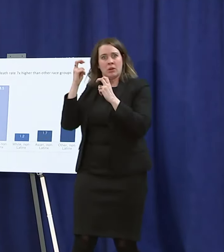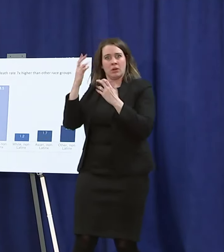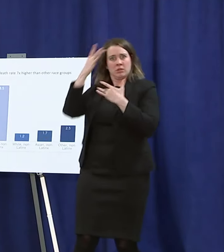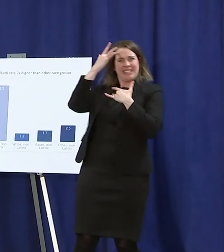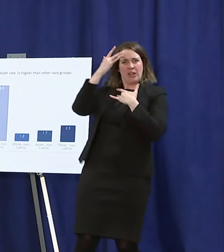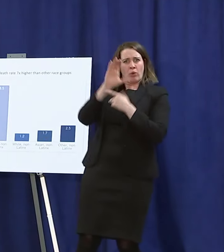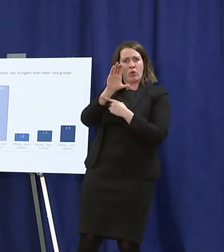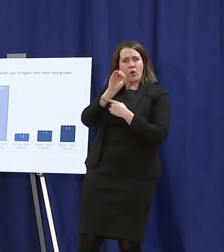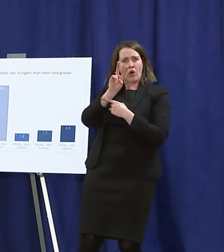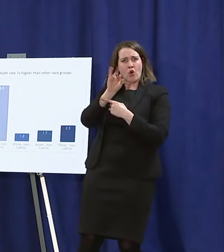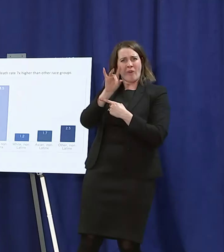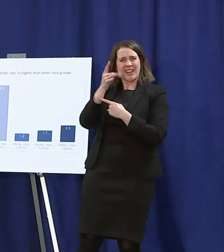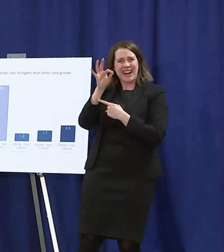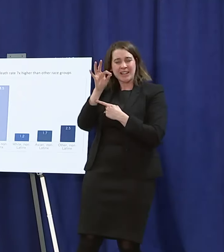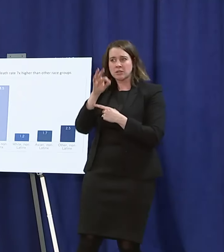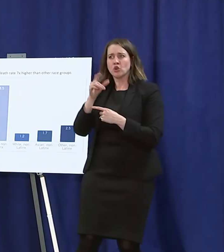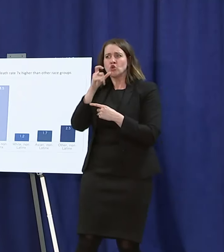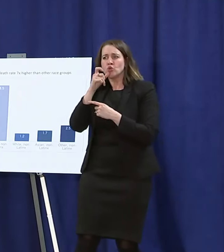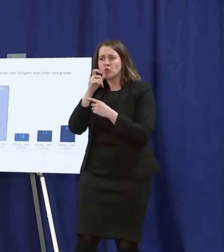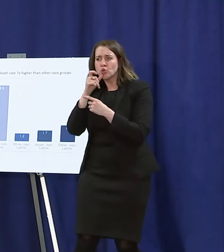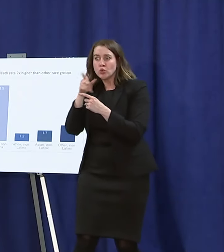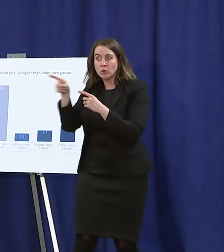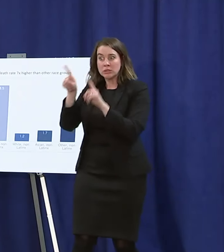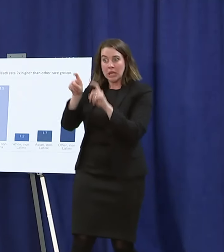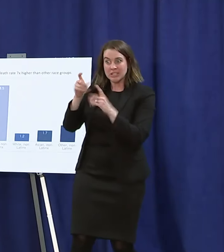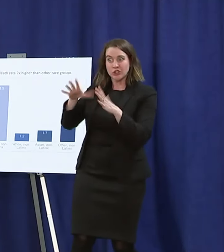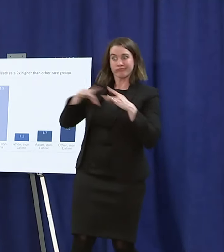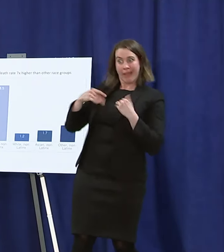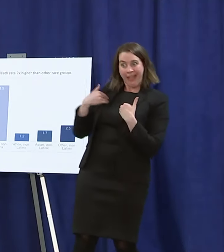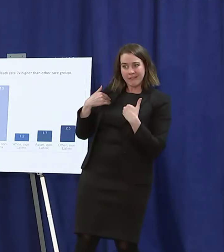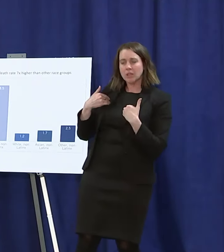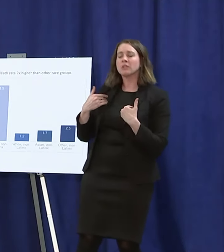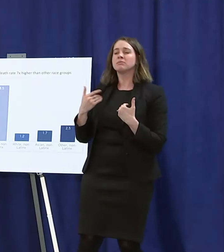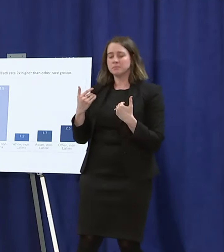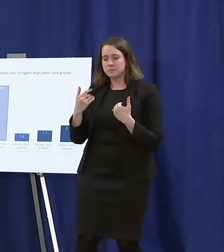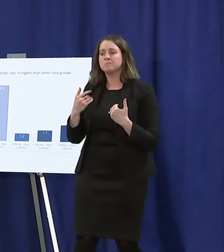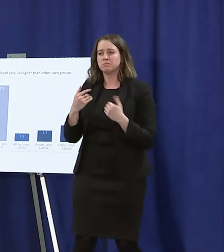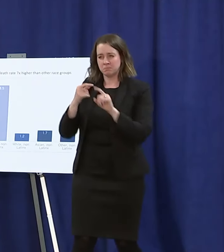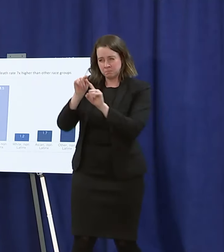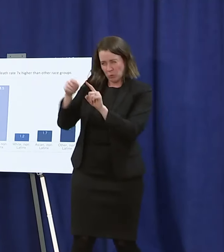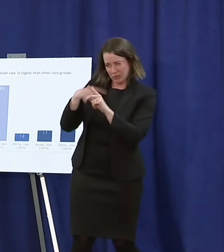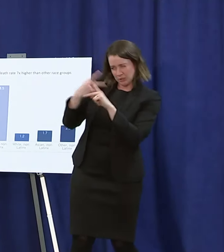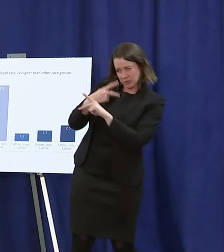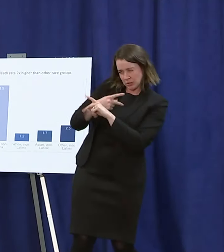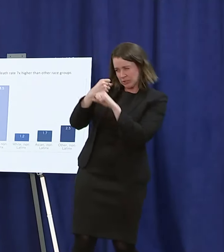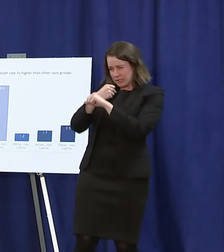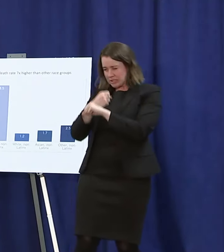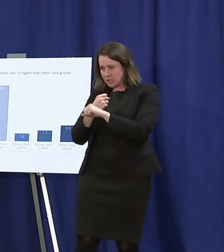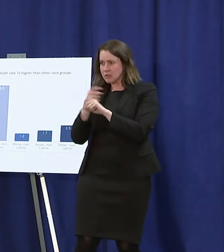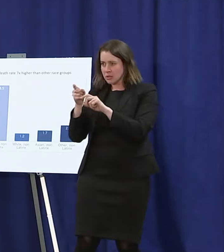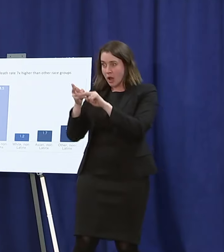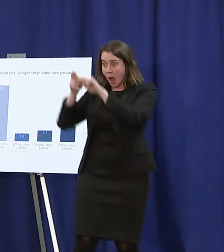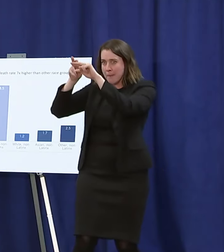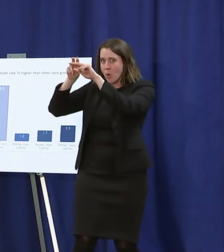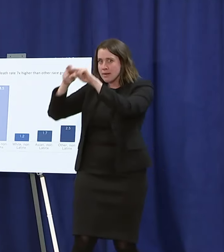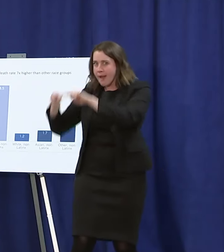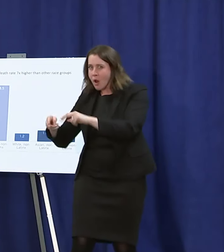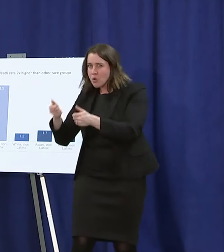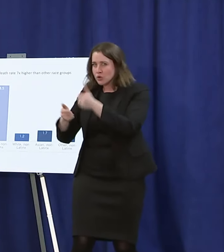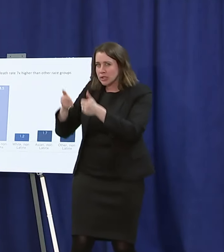patients under investigation for having COVID-19. Those are the numbers that we're watching very, very